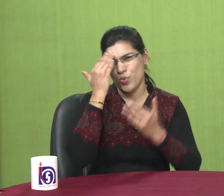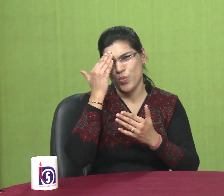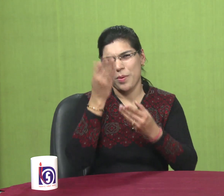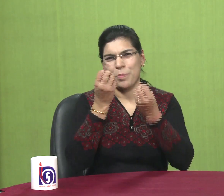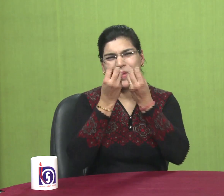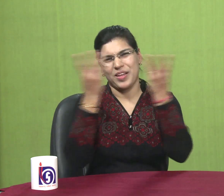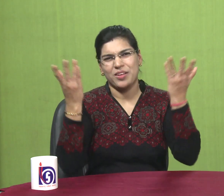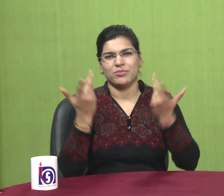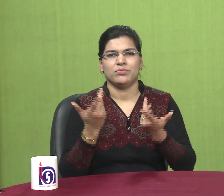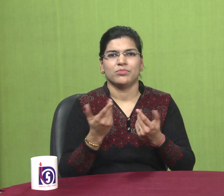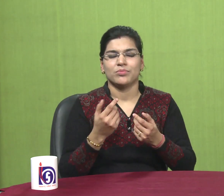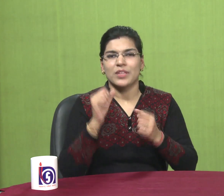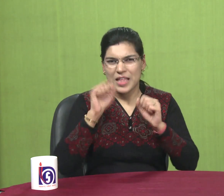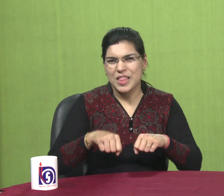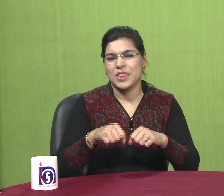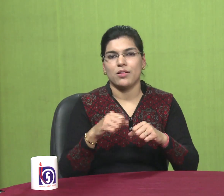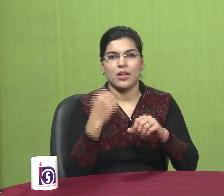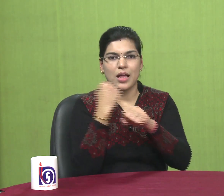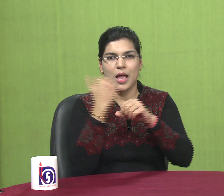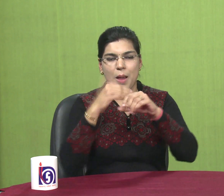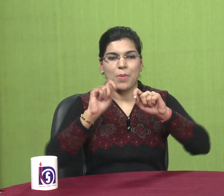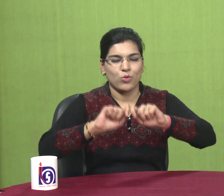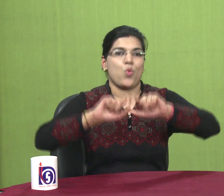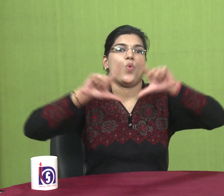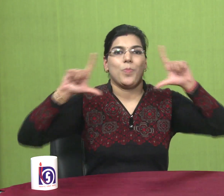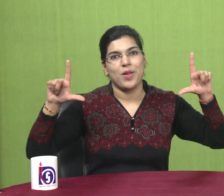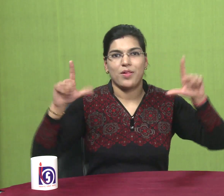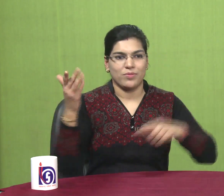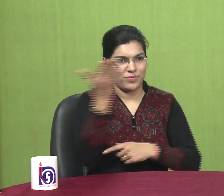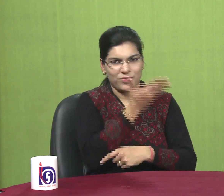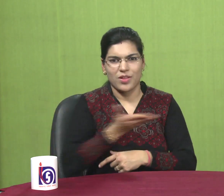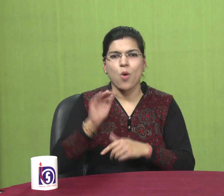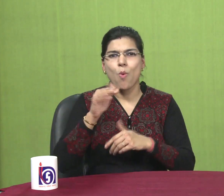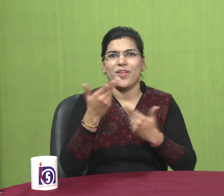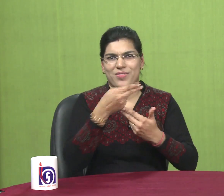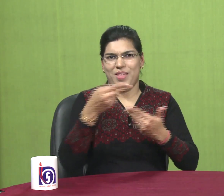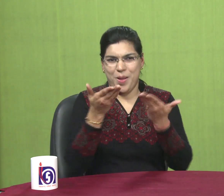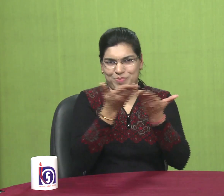How to send, read and reply emails. When you open your email,